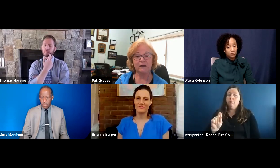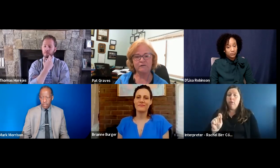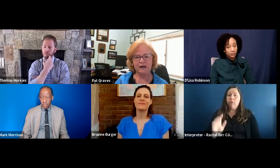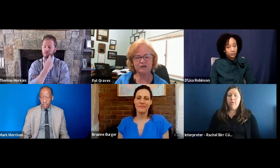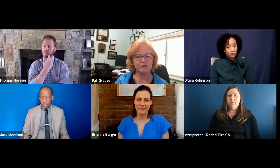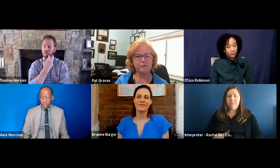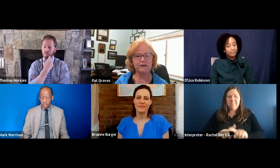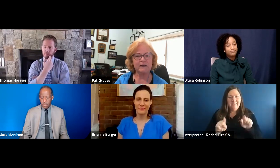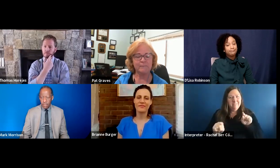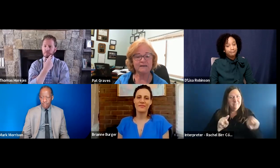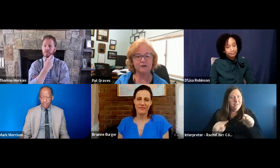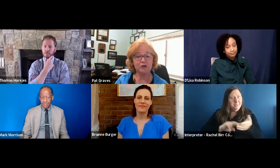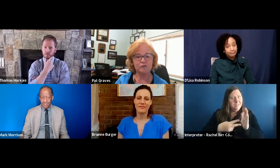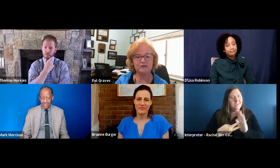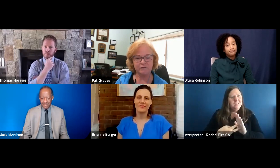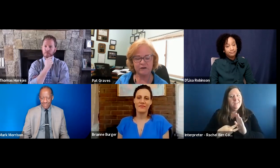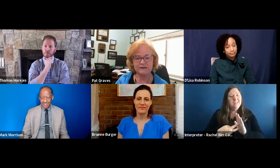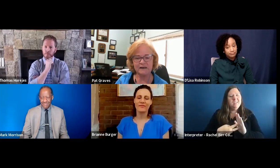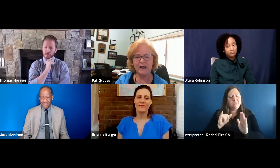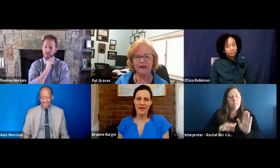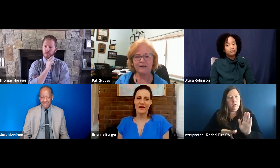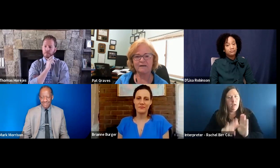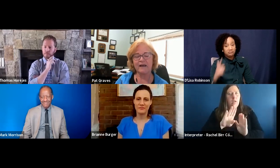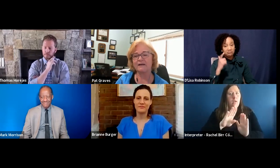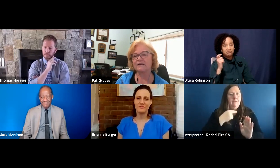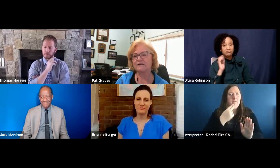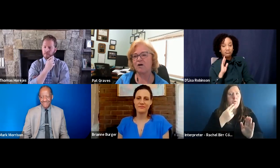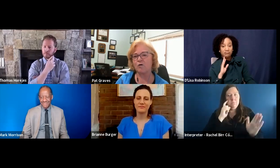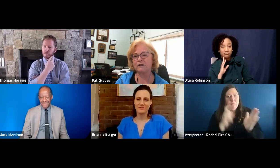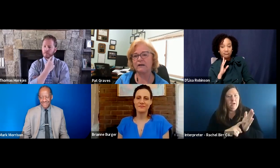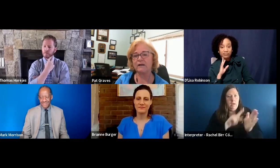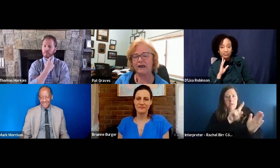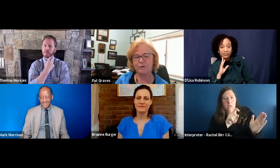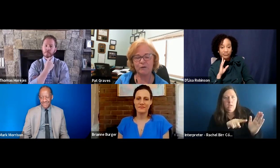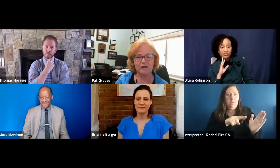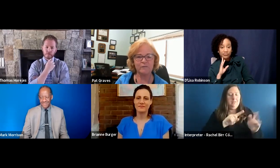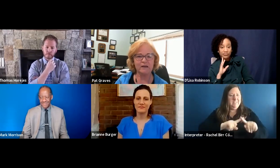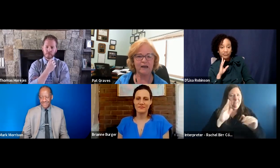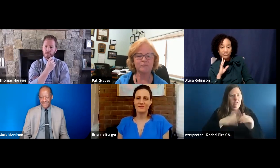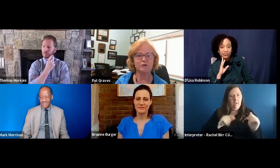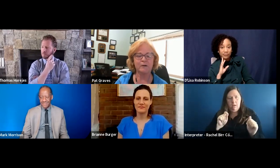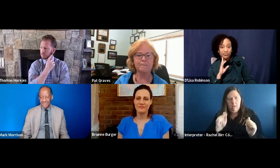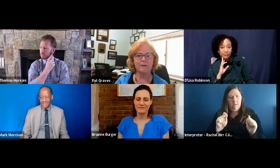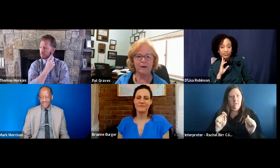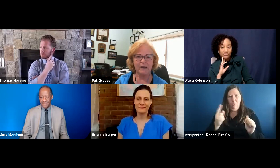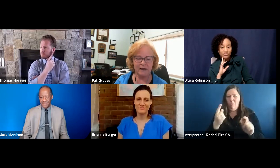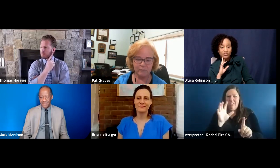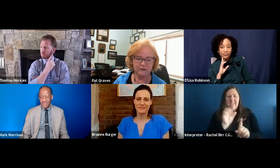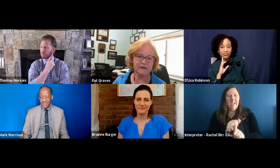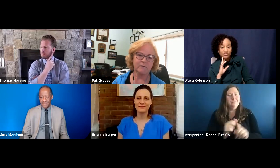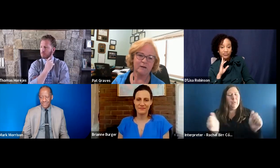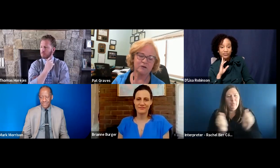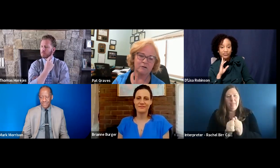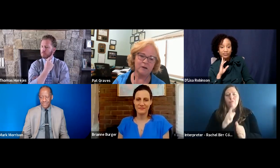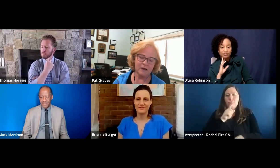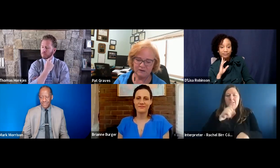so inflection really makes a huge difference. And that is only capable of being captured by a